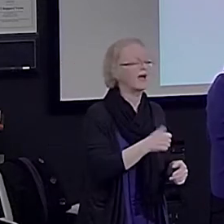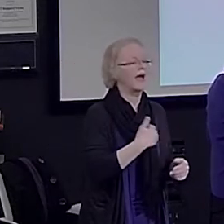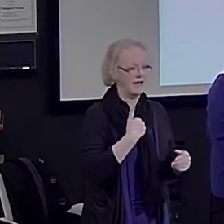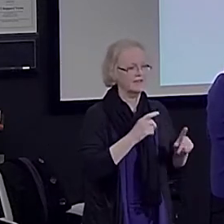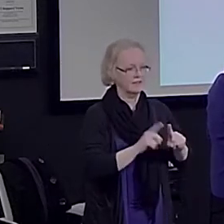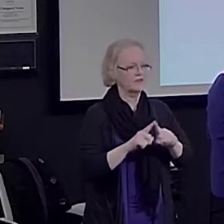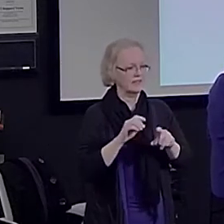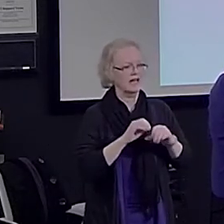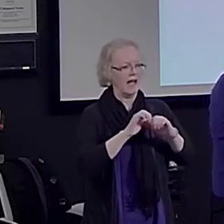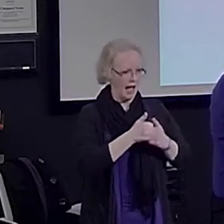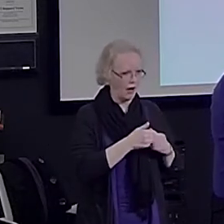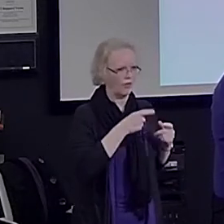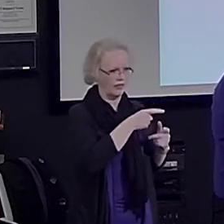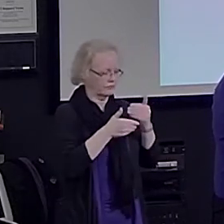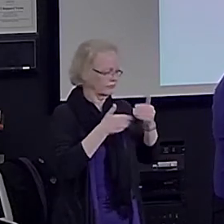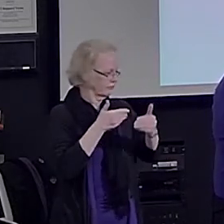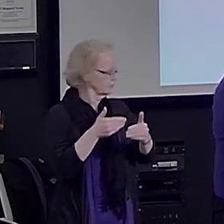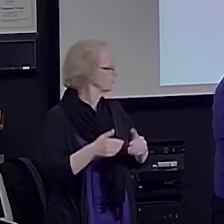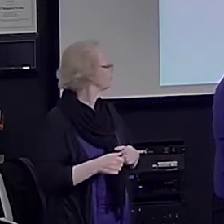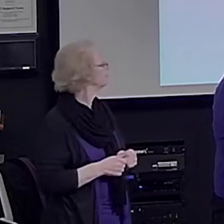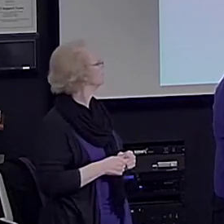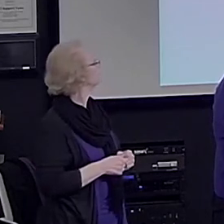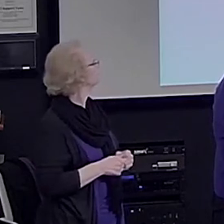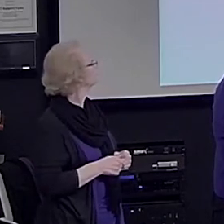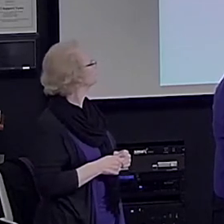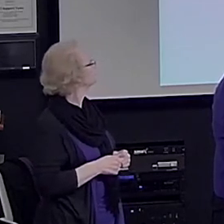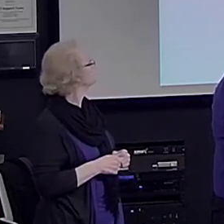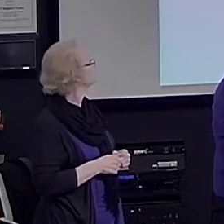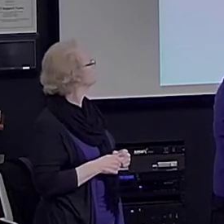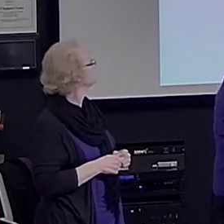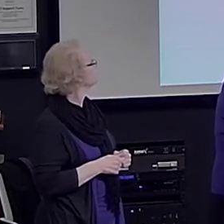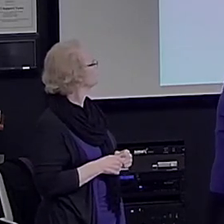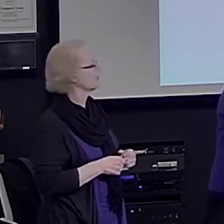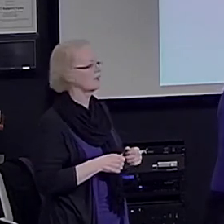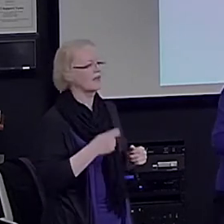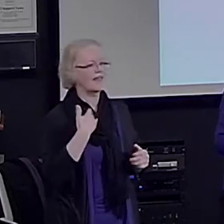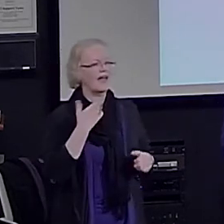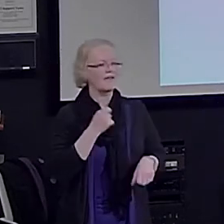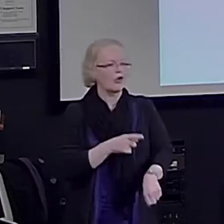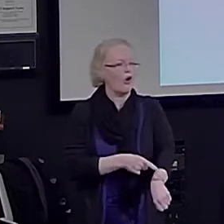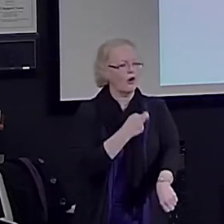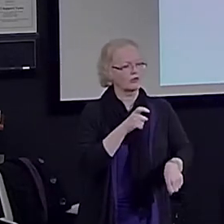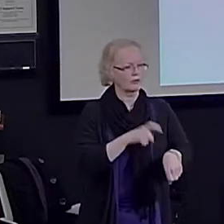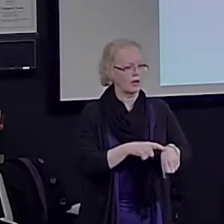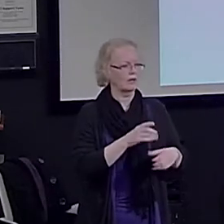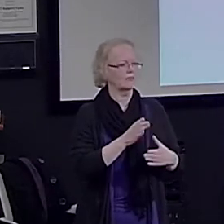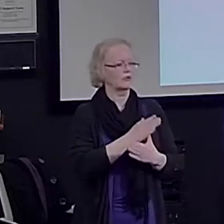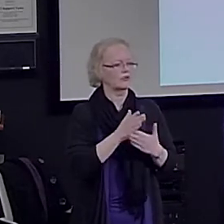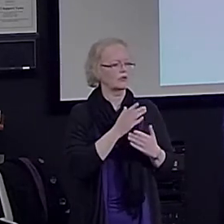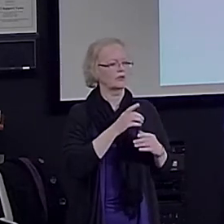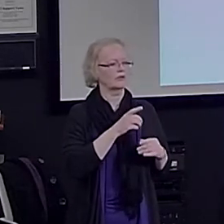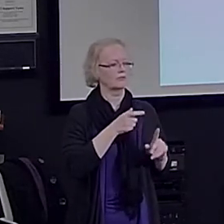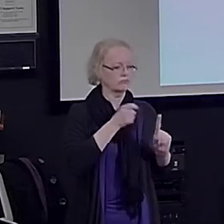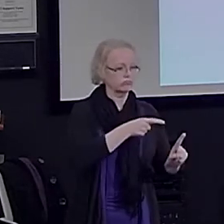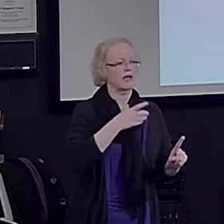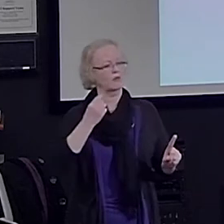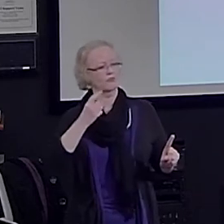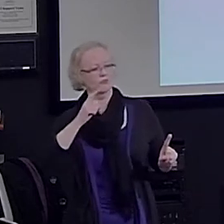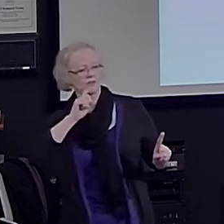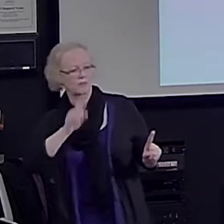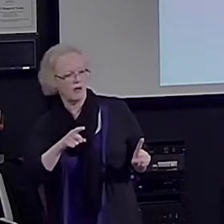there's a that there's a longer latency here before it shows up